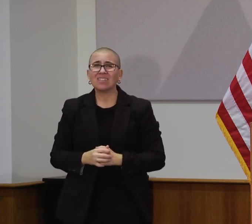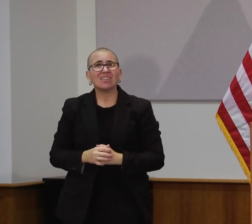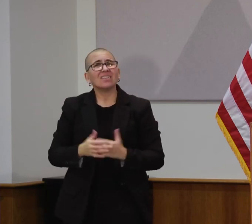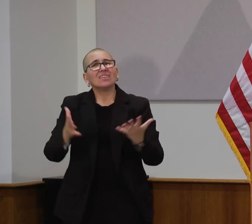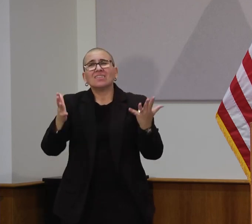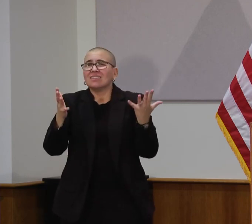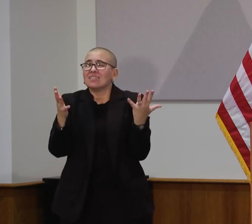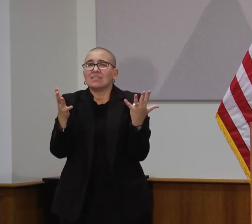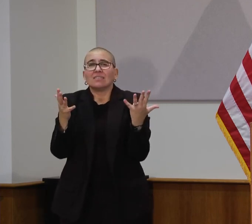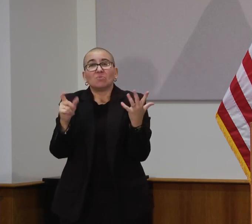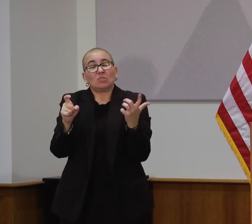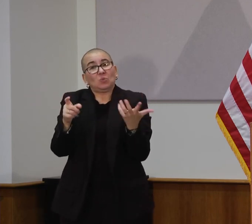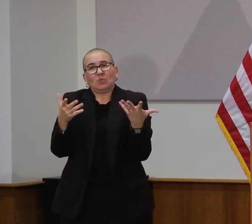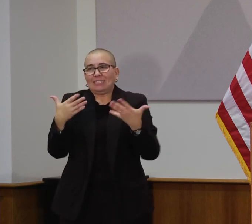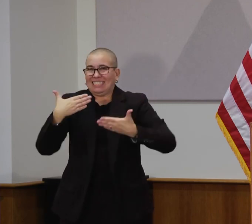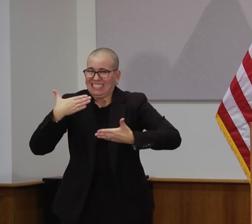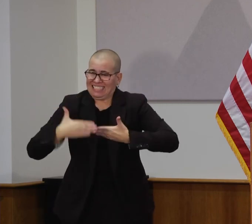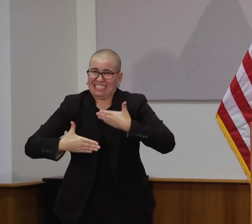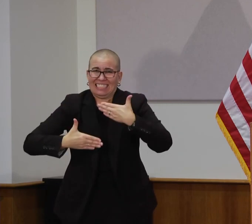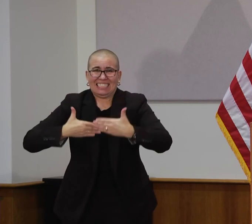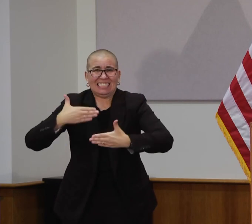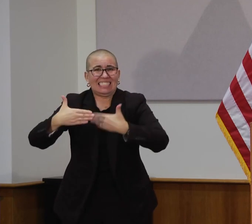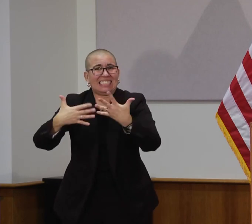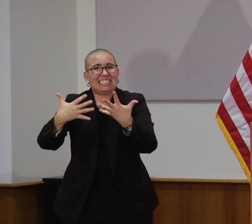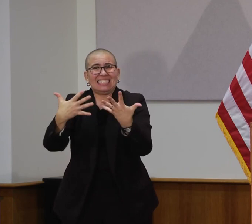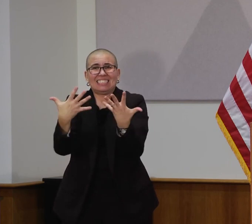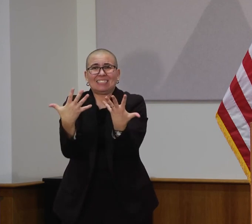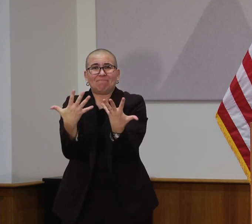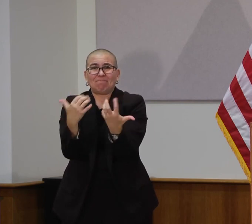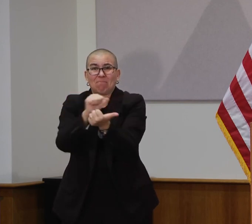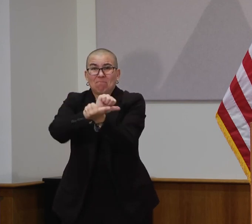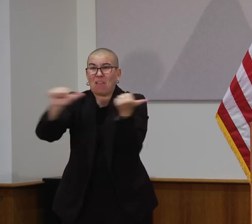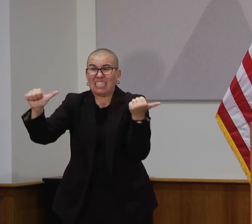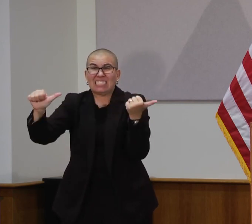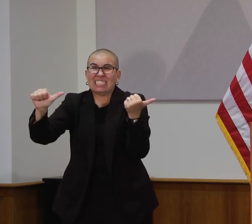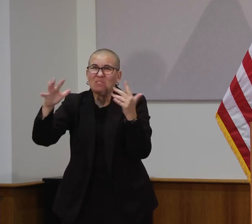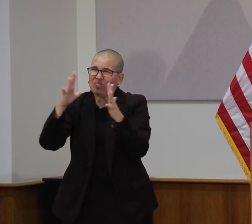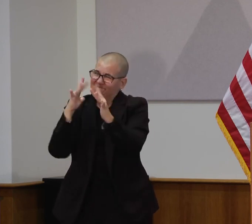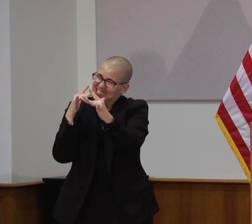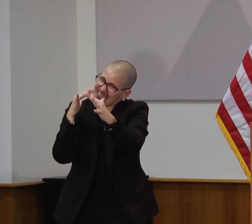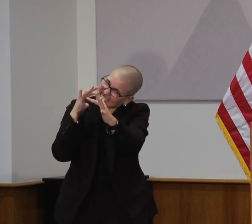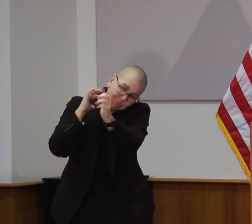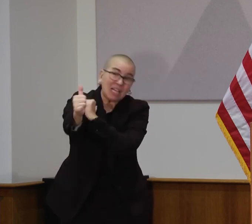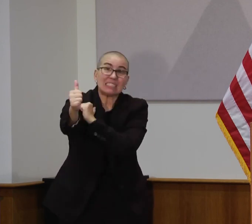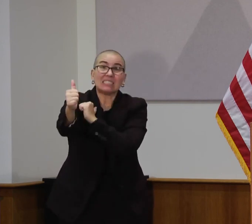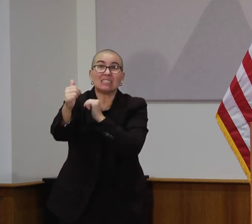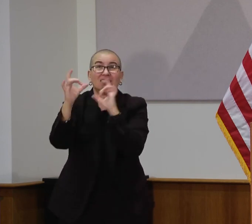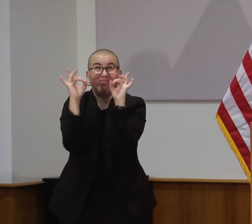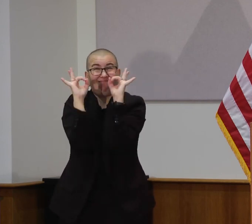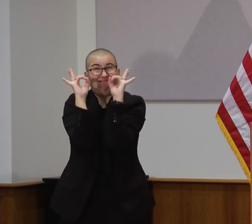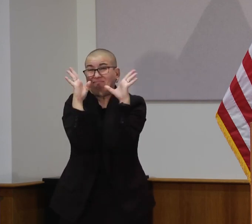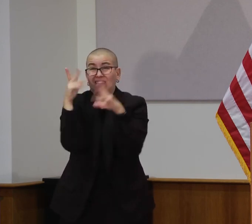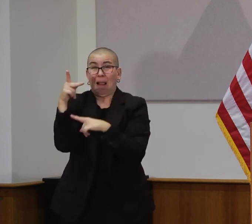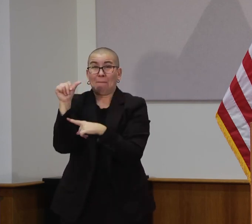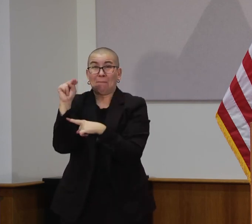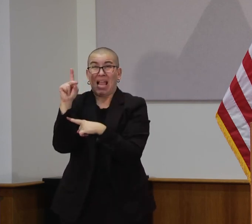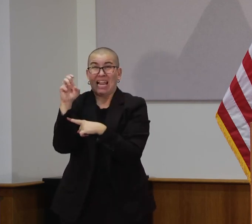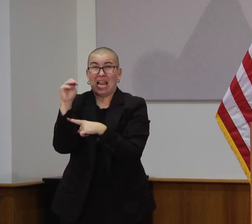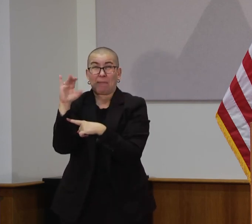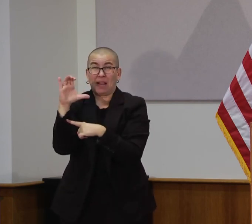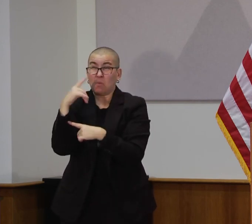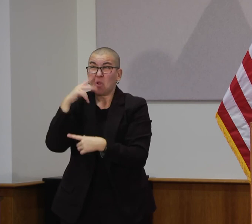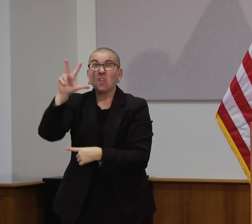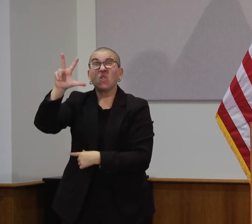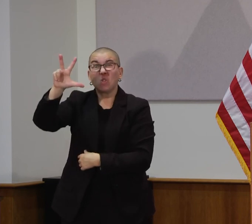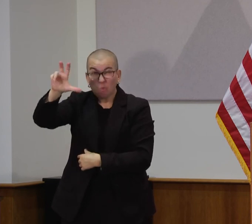grim milestone. More than likely in the next 5 or 6 days, we're going to go past 300,000 Minnesotans with confirmed cases,